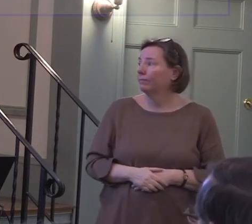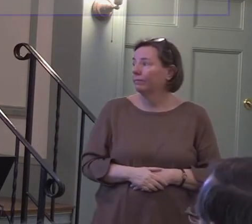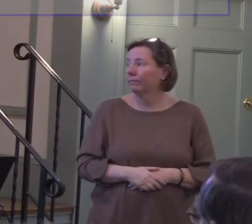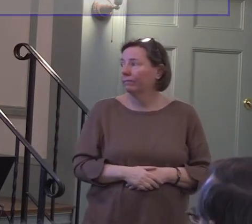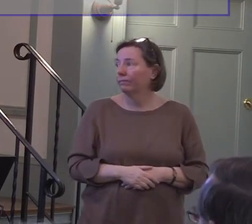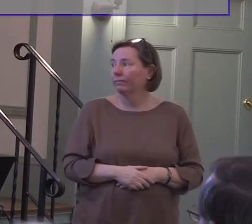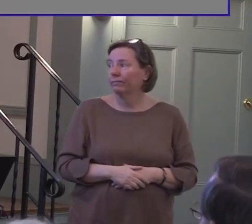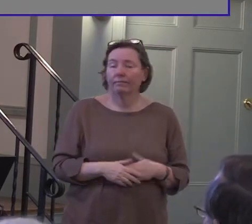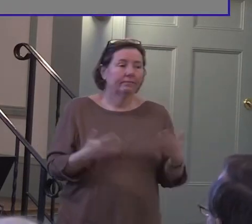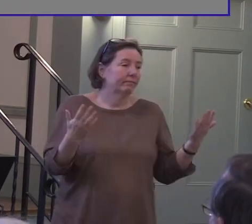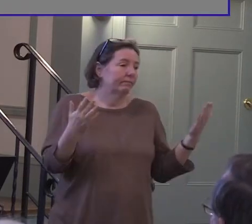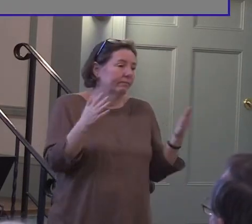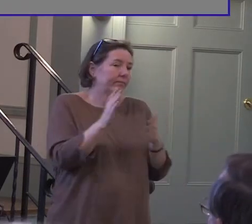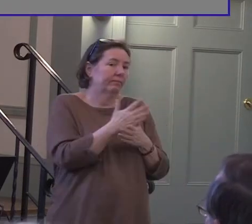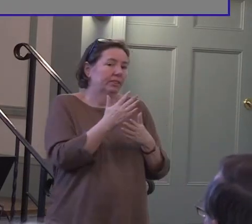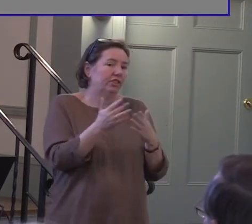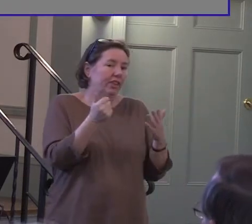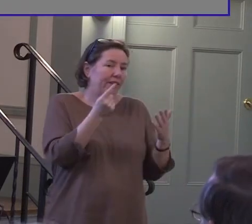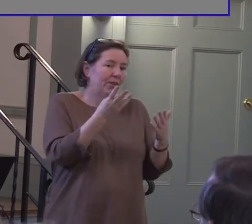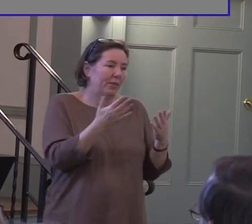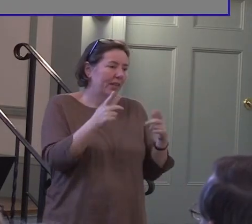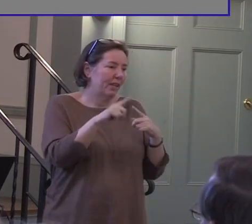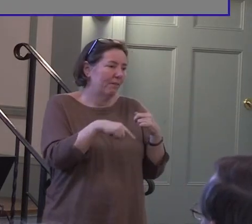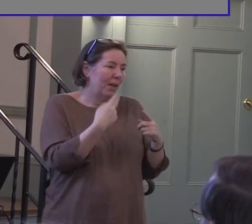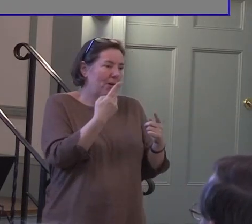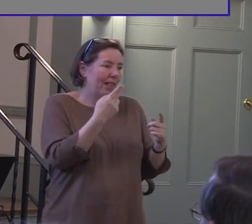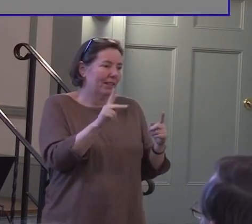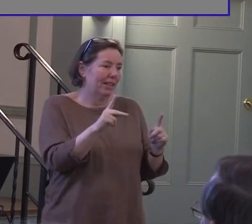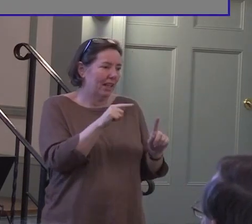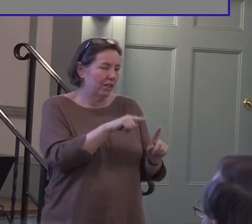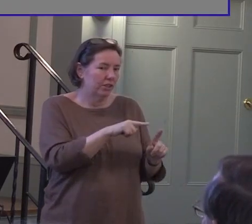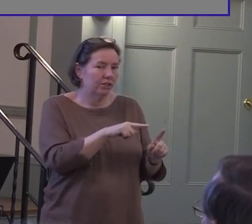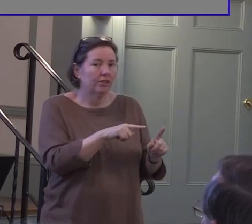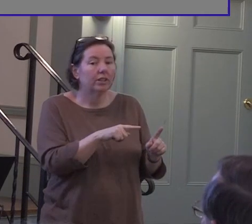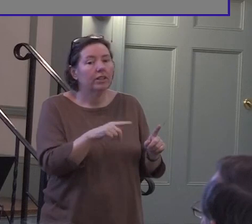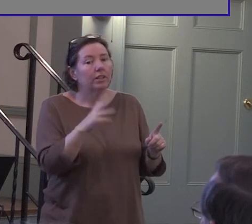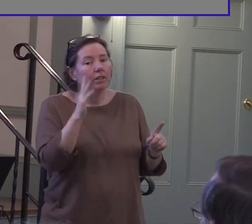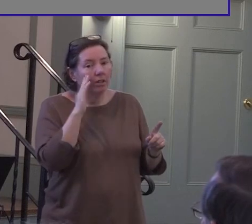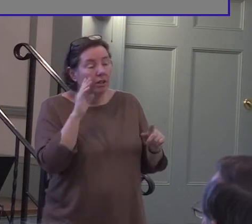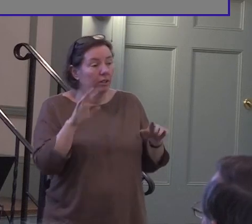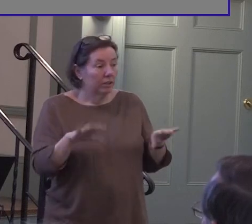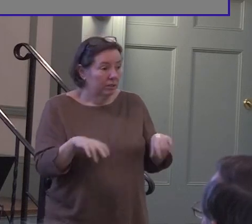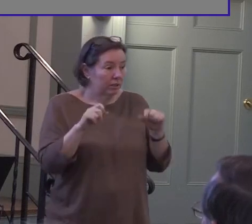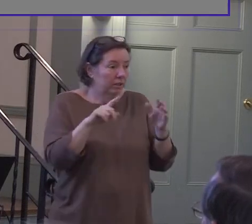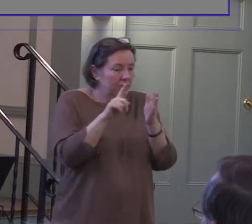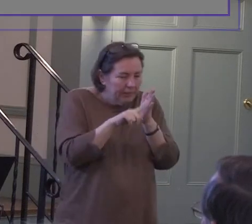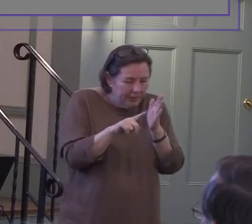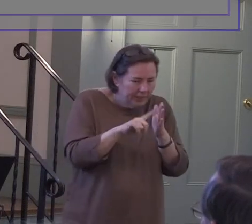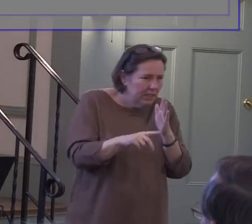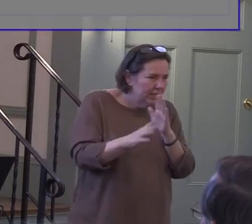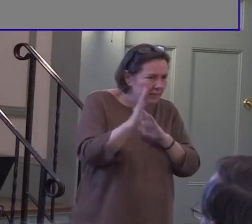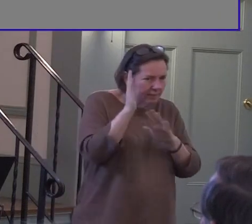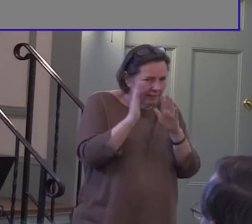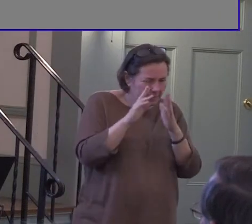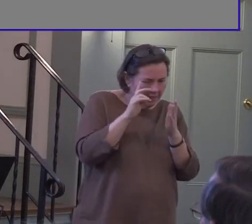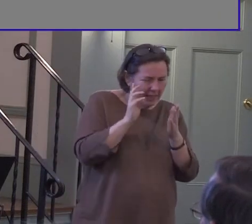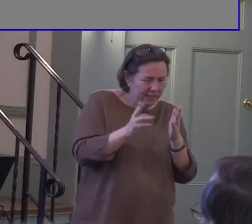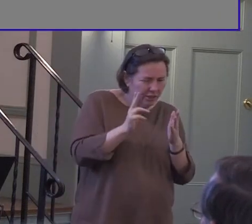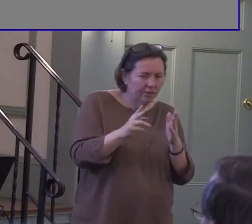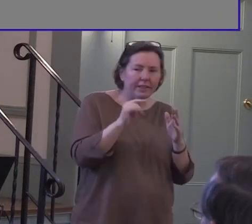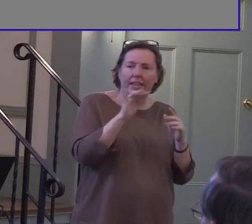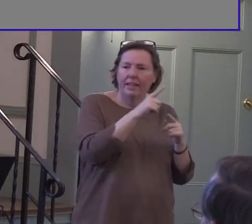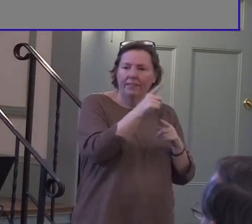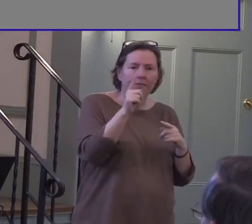I just thought I wanted to share some things about Helen Keller. You know, in the process of doing this, if you